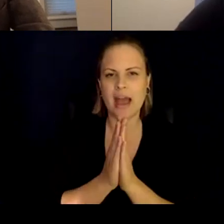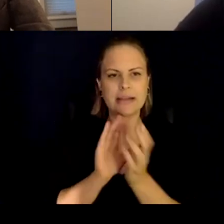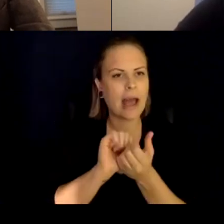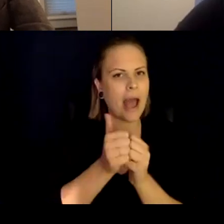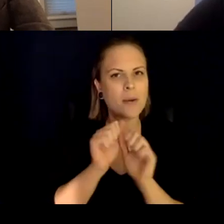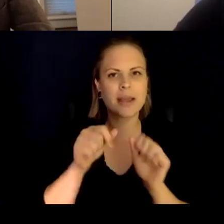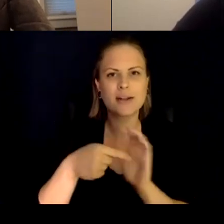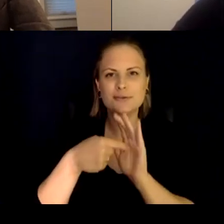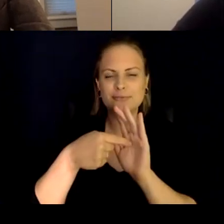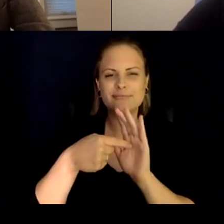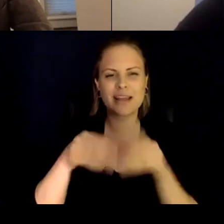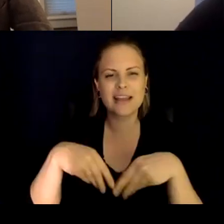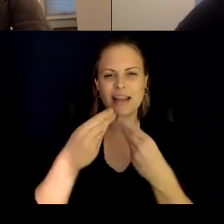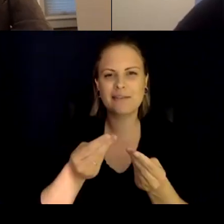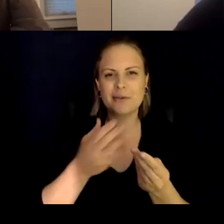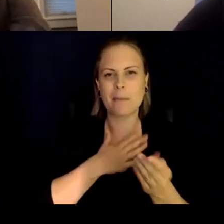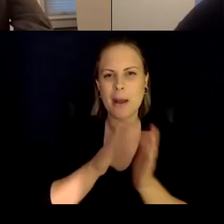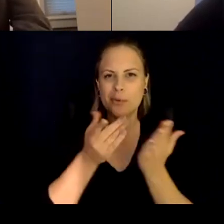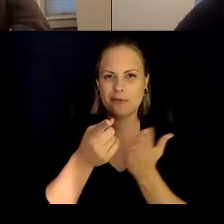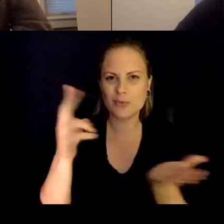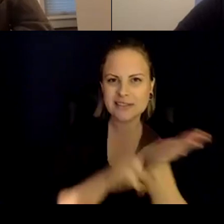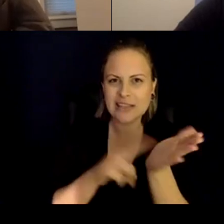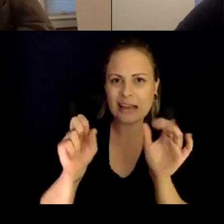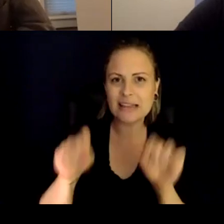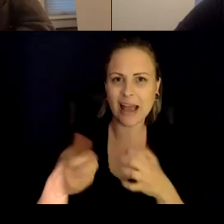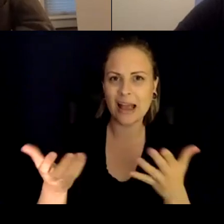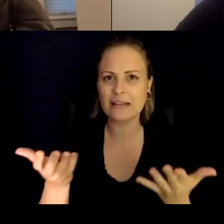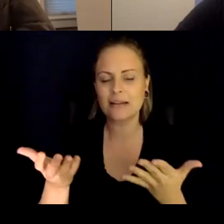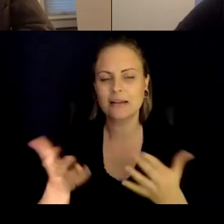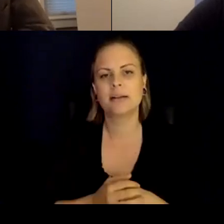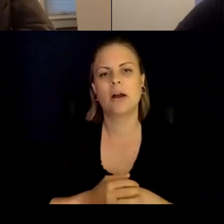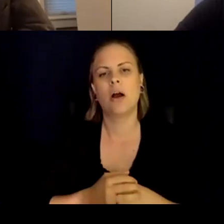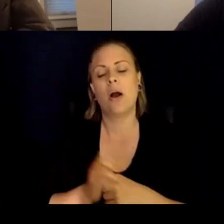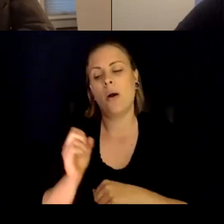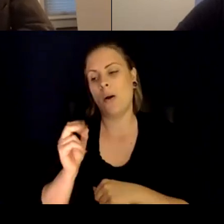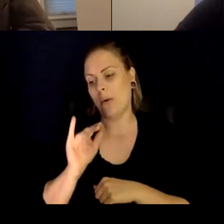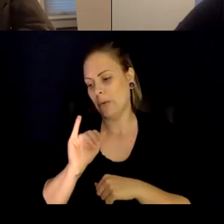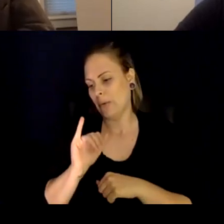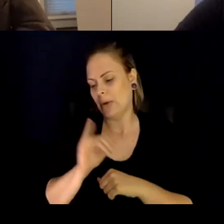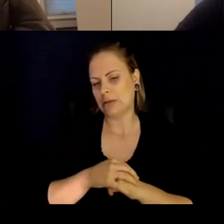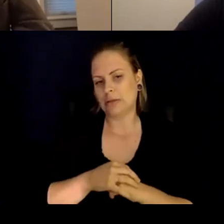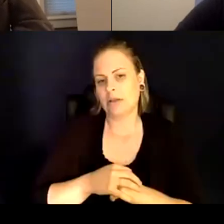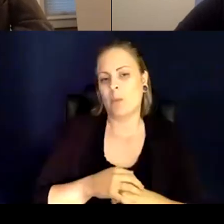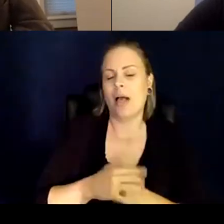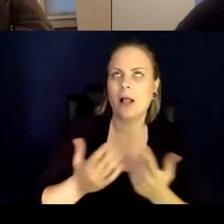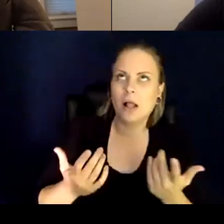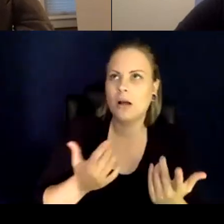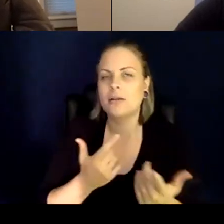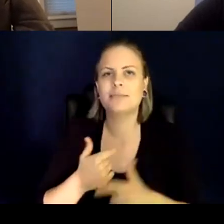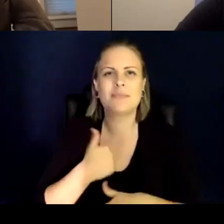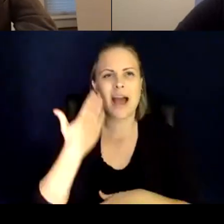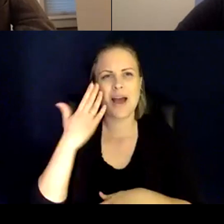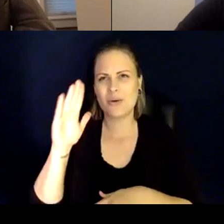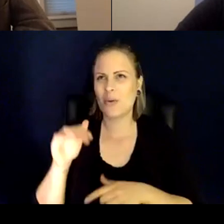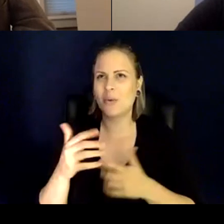to you to be signed. Oh gosh, I don't. What I'd like to do, and I don't know how far off